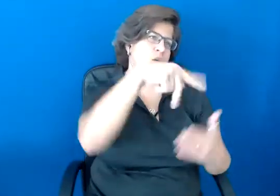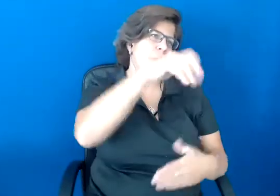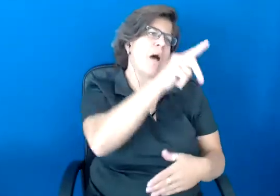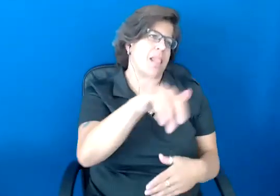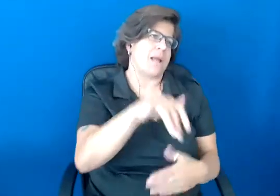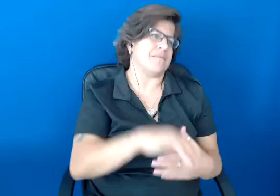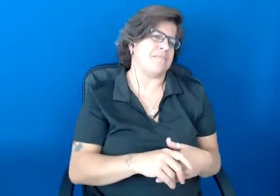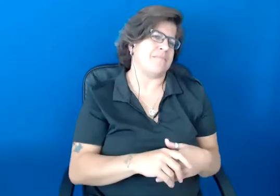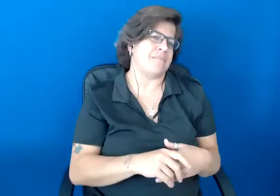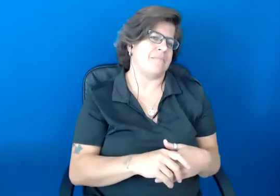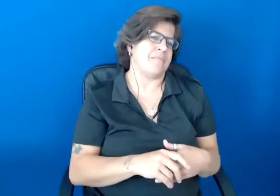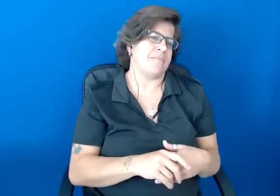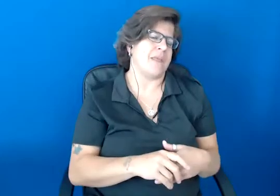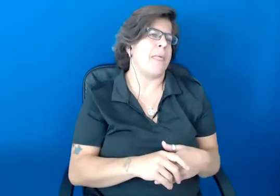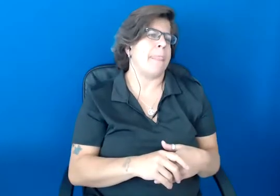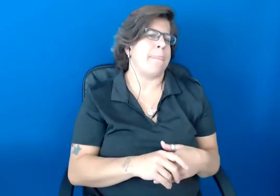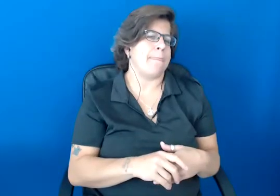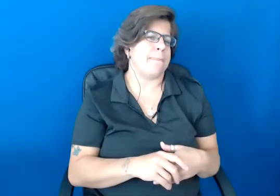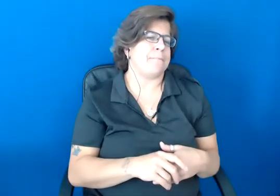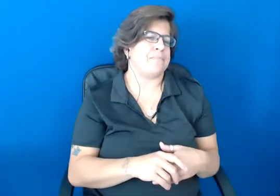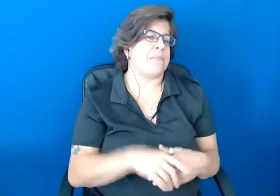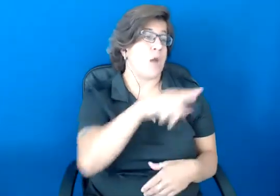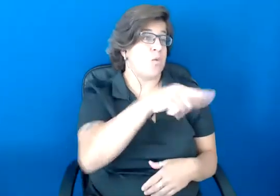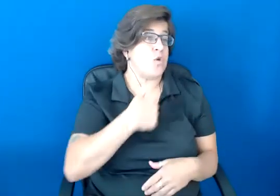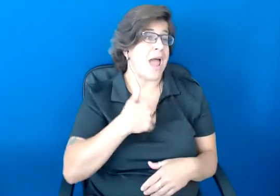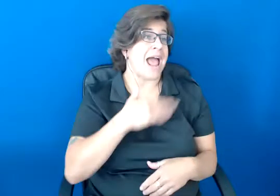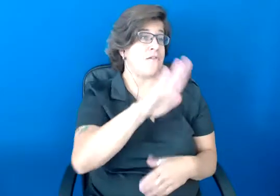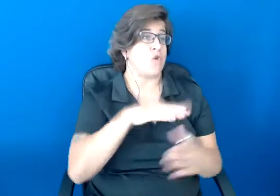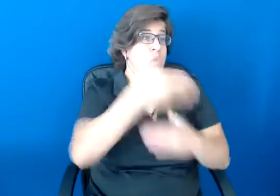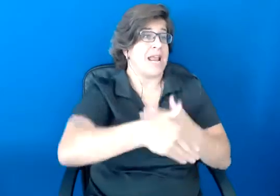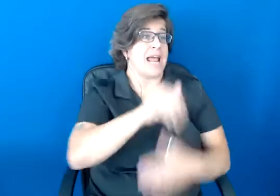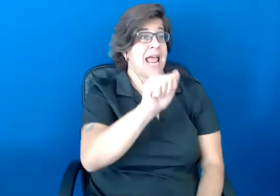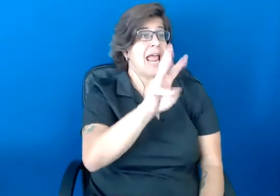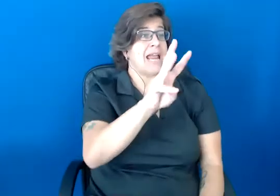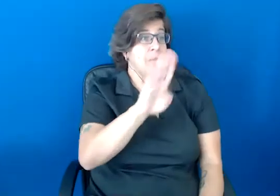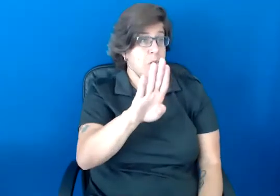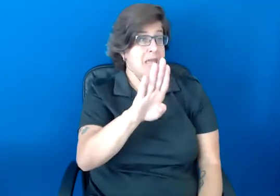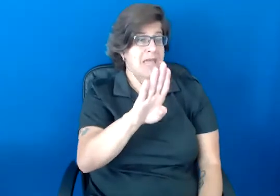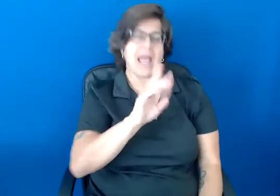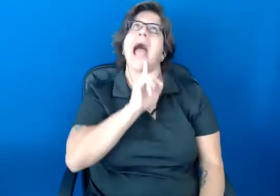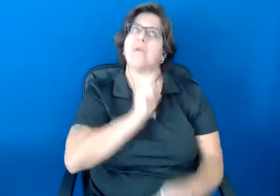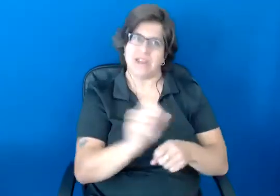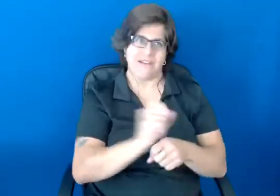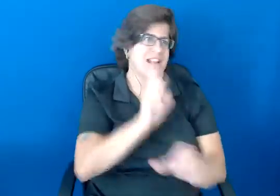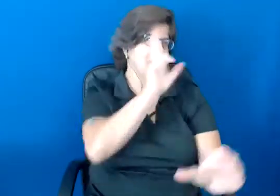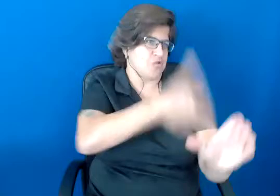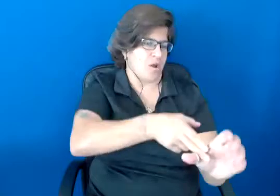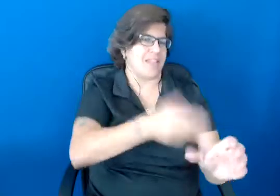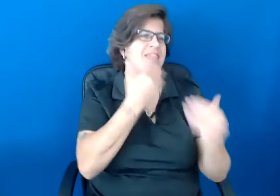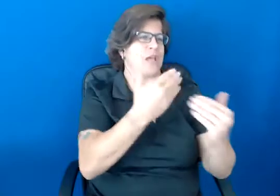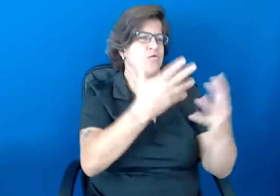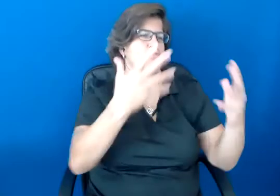do. And I'm going to come to when you have your next AWB workshop, I will definitely be there. Thank you so